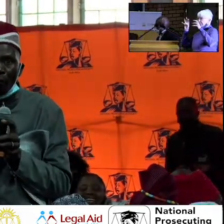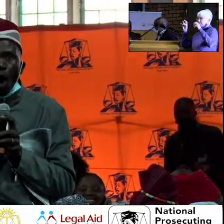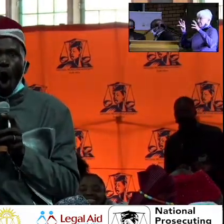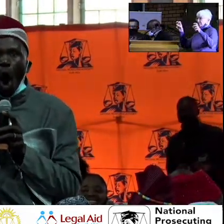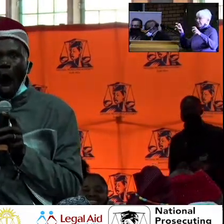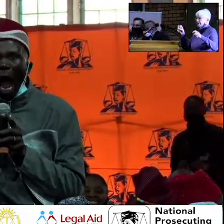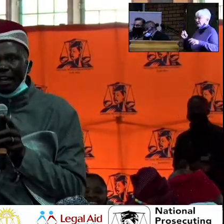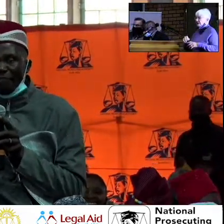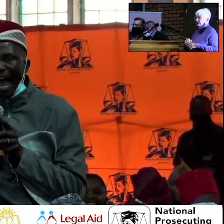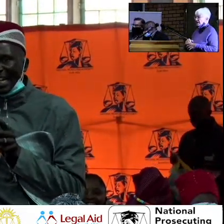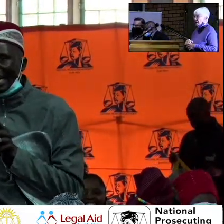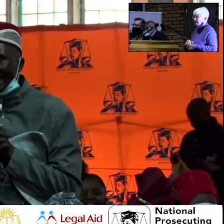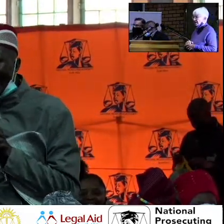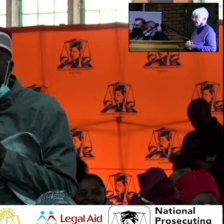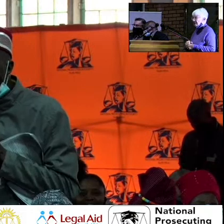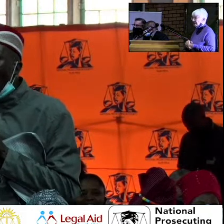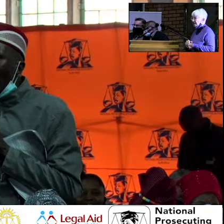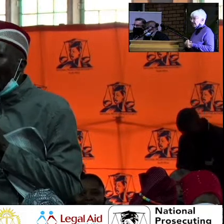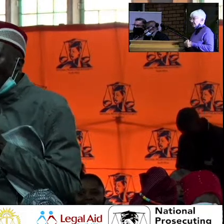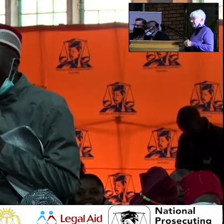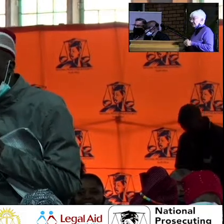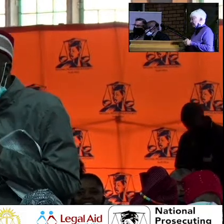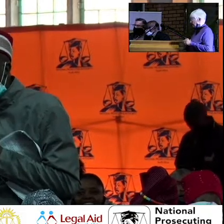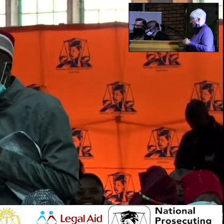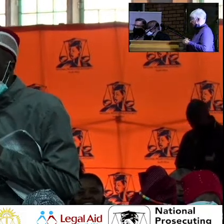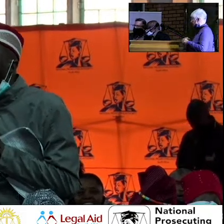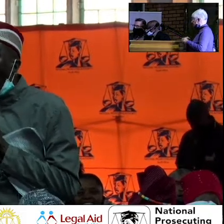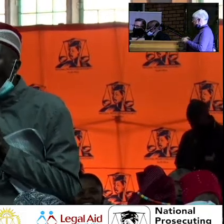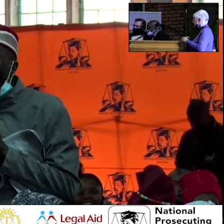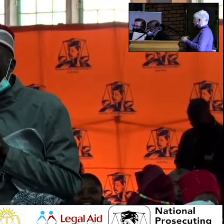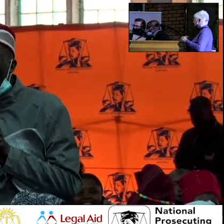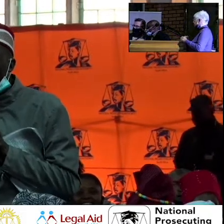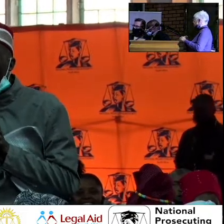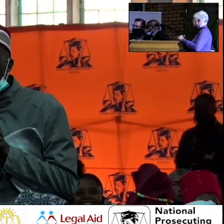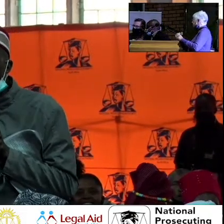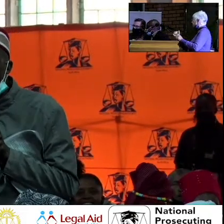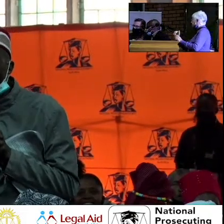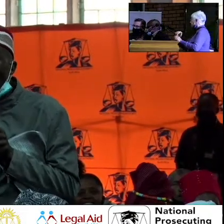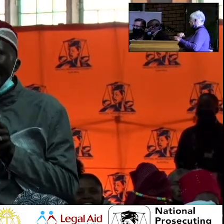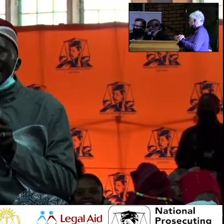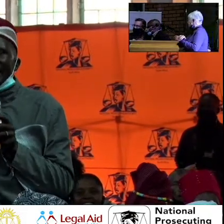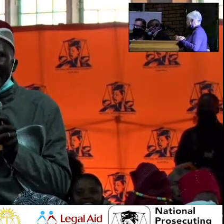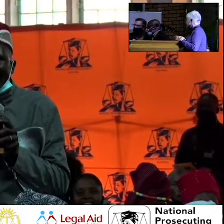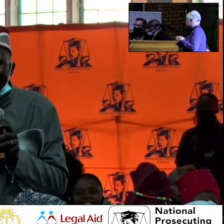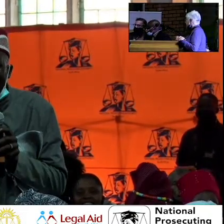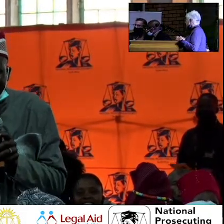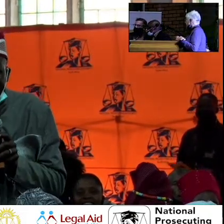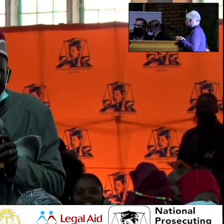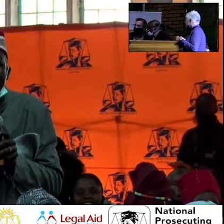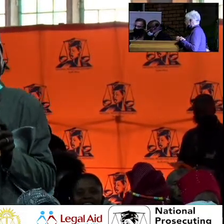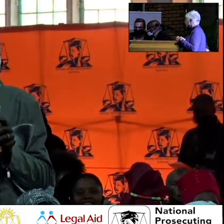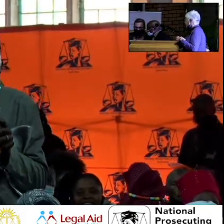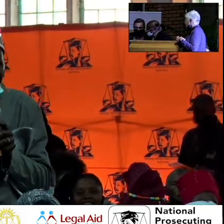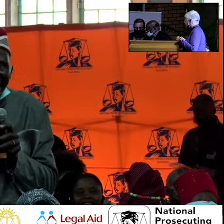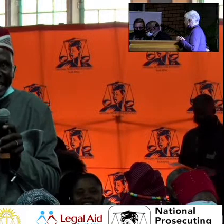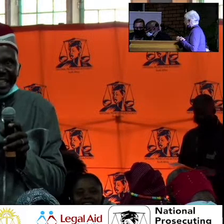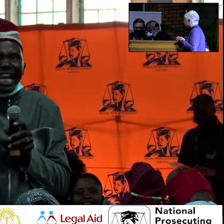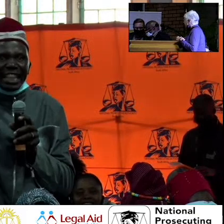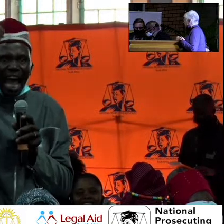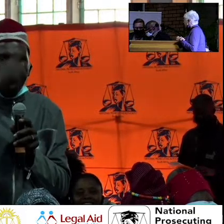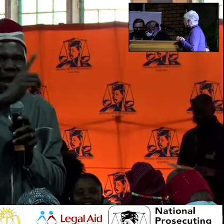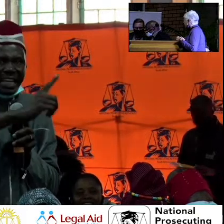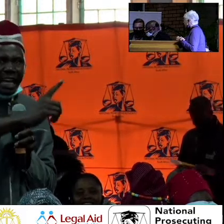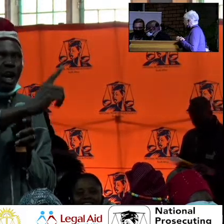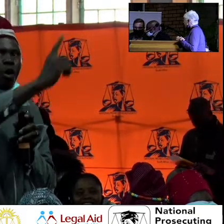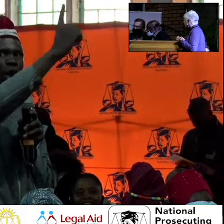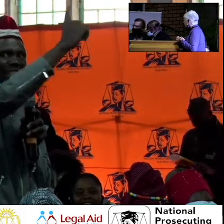Remove all the vehicles there in that park and make sure the community, they see like this, while at least they